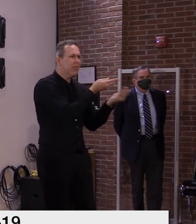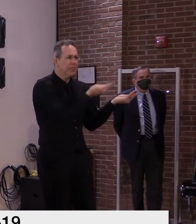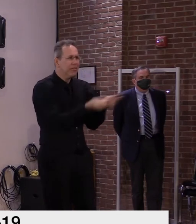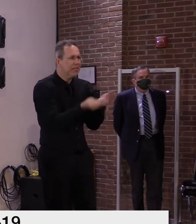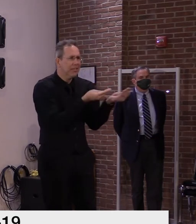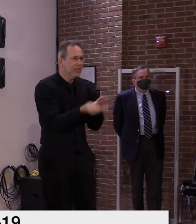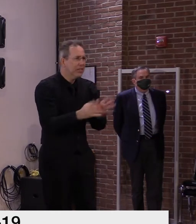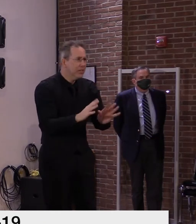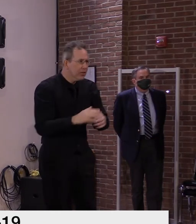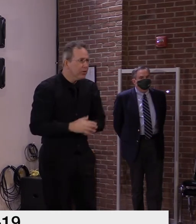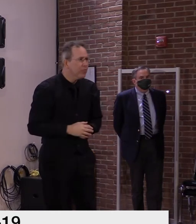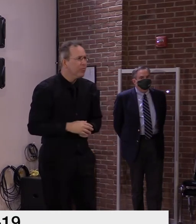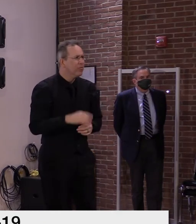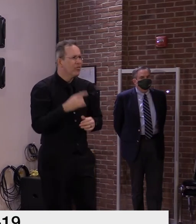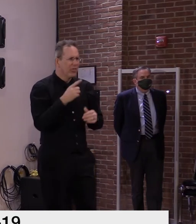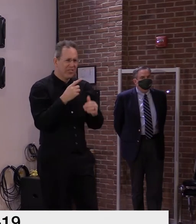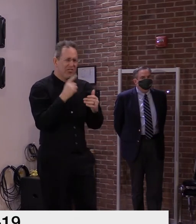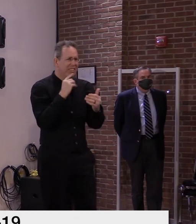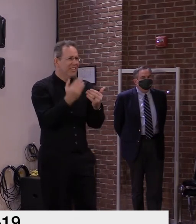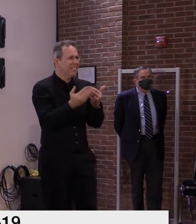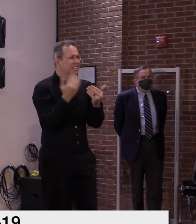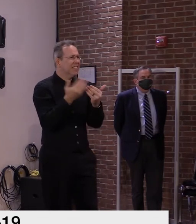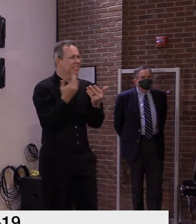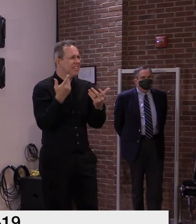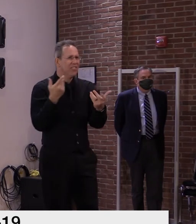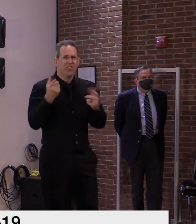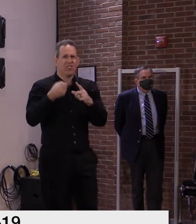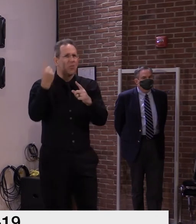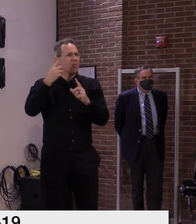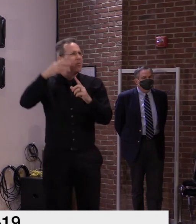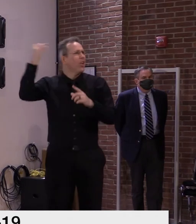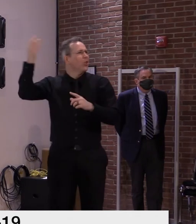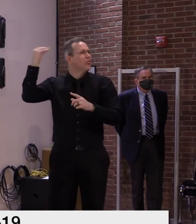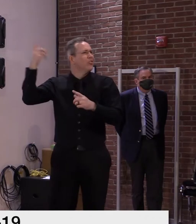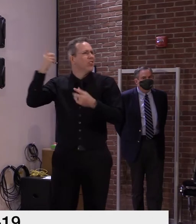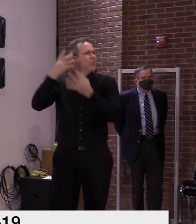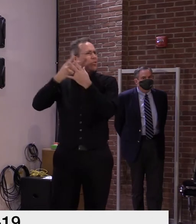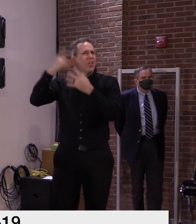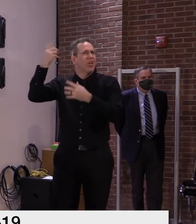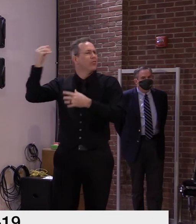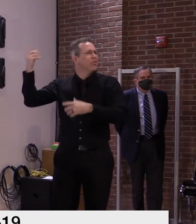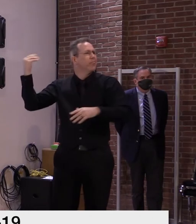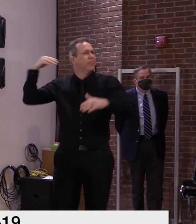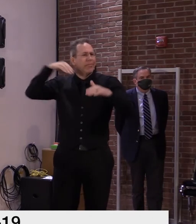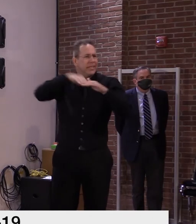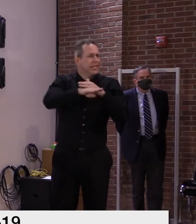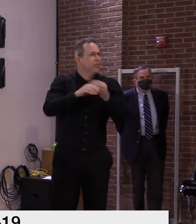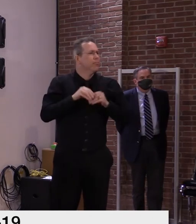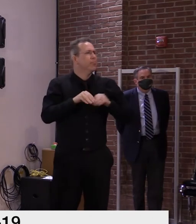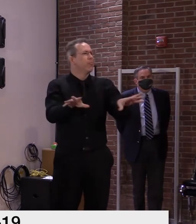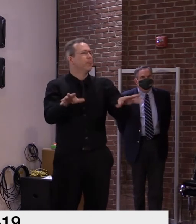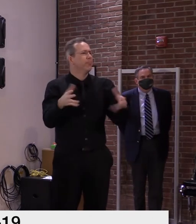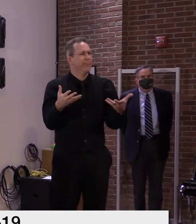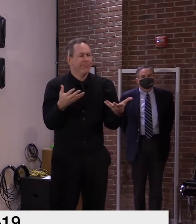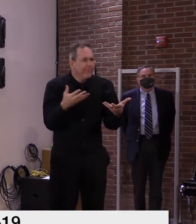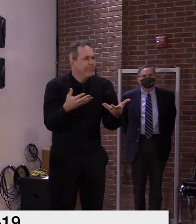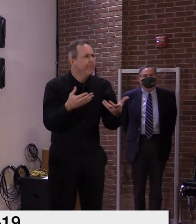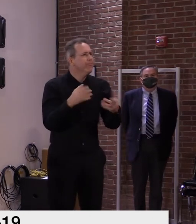in, and we've had great success, as you know, we've had great success in these